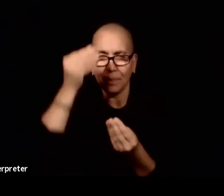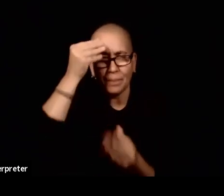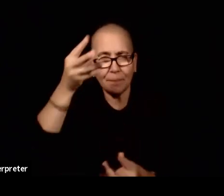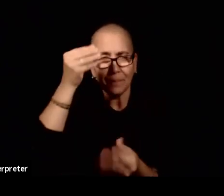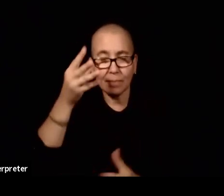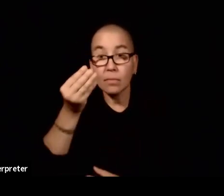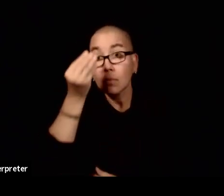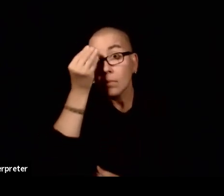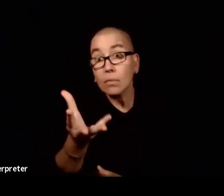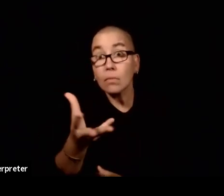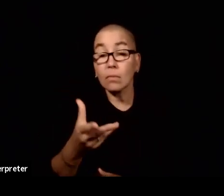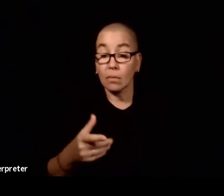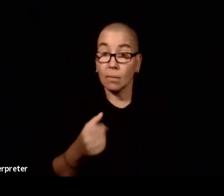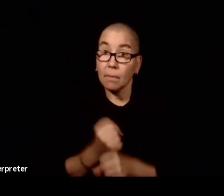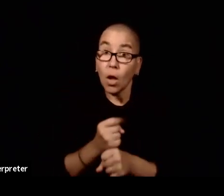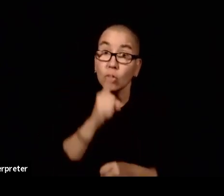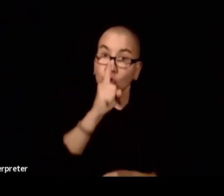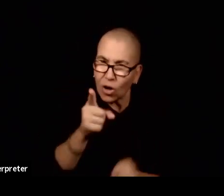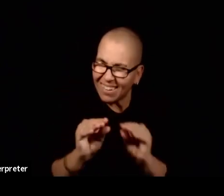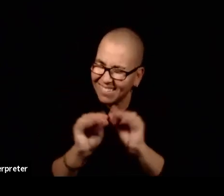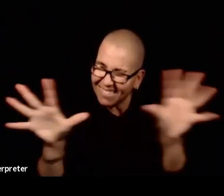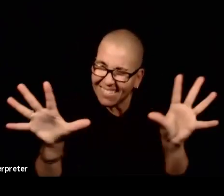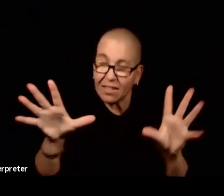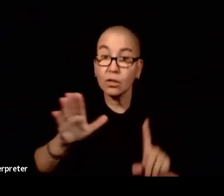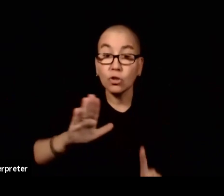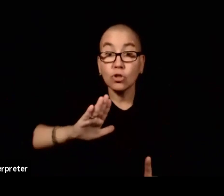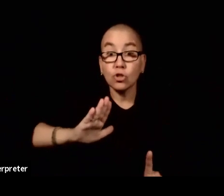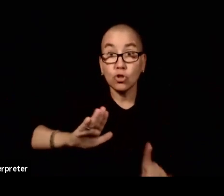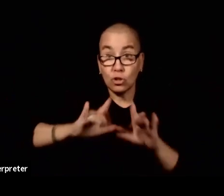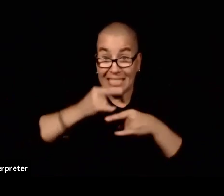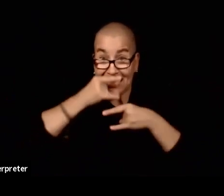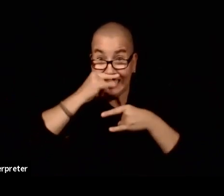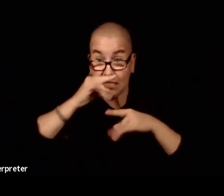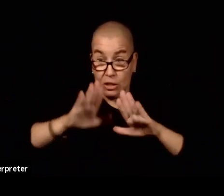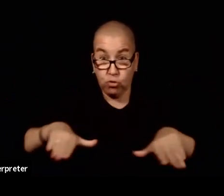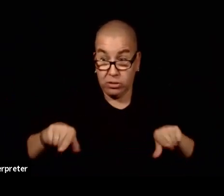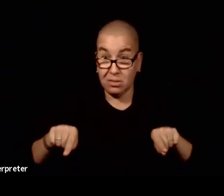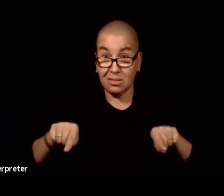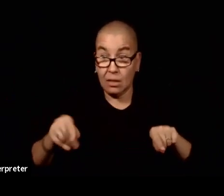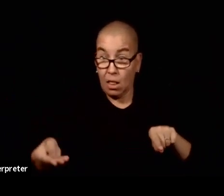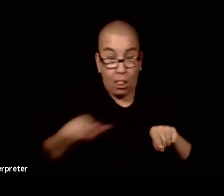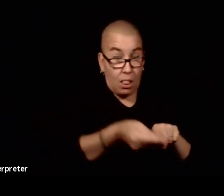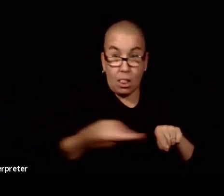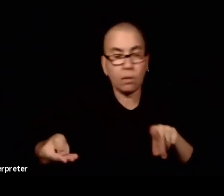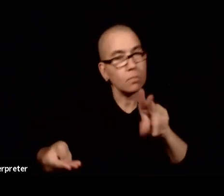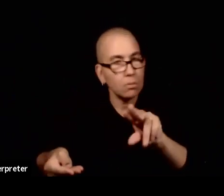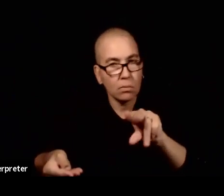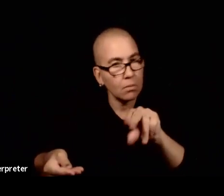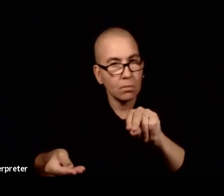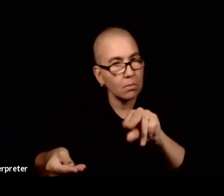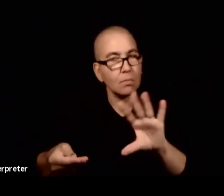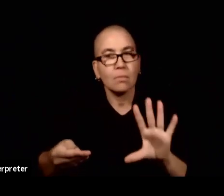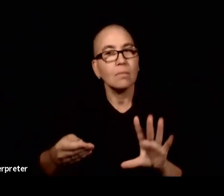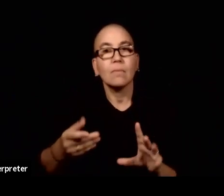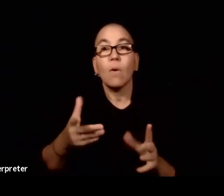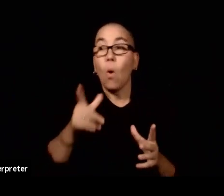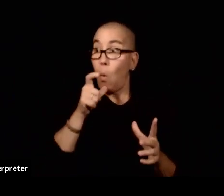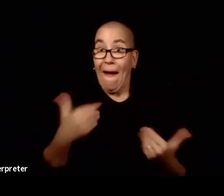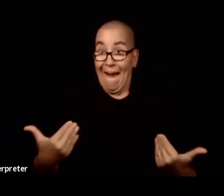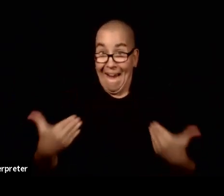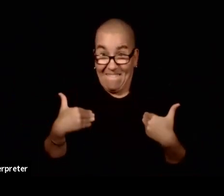center or program. And of the centers that have had cases, 70% of them have had only one confirmed